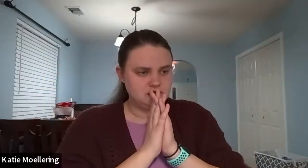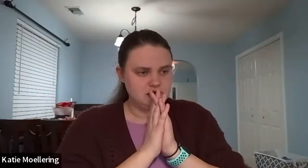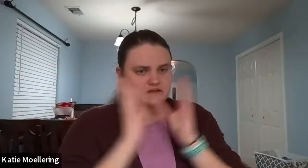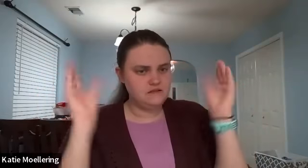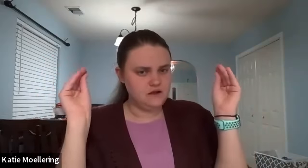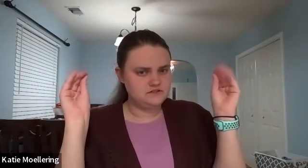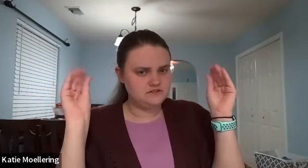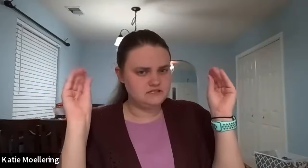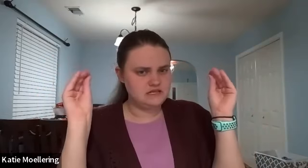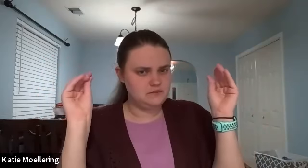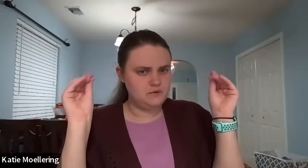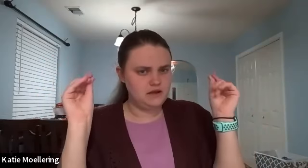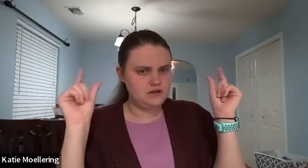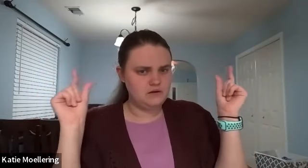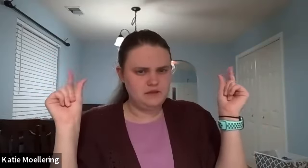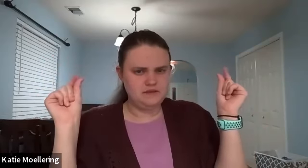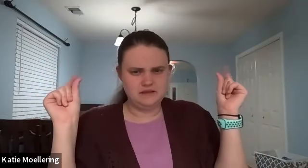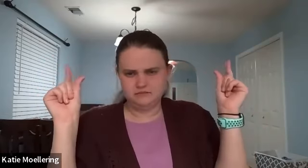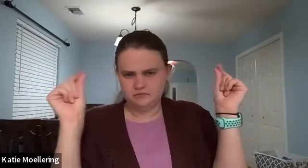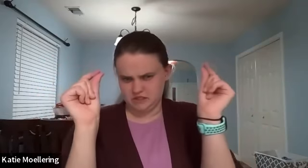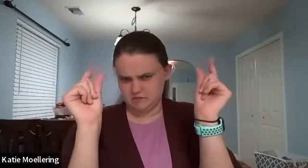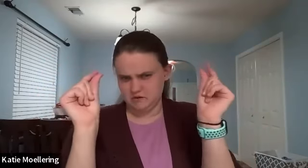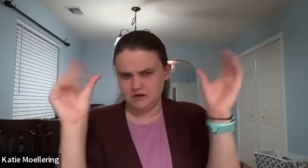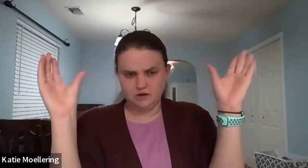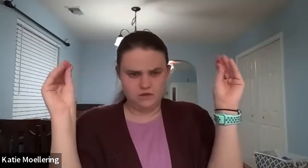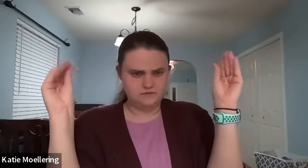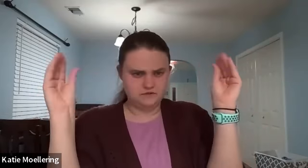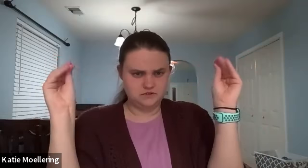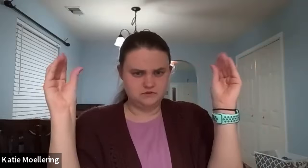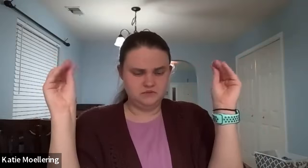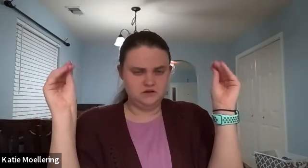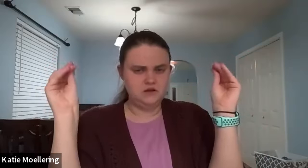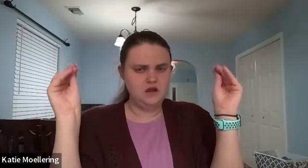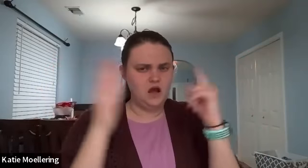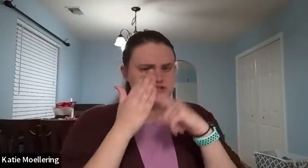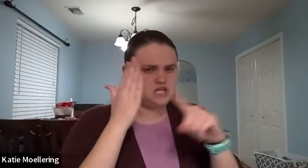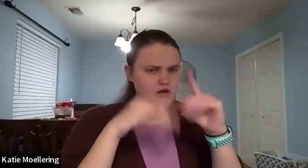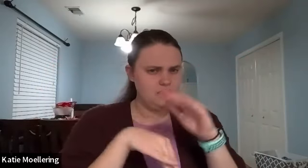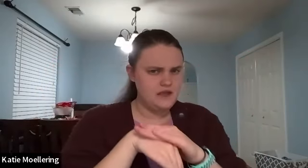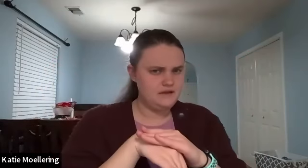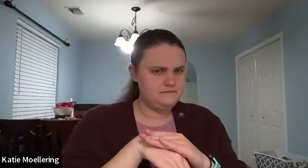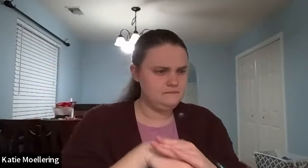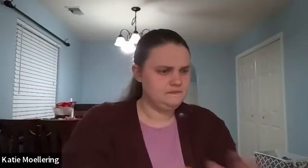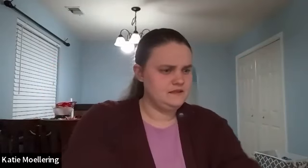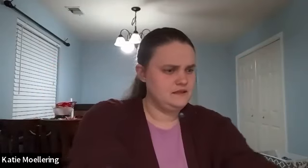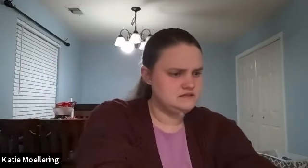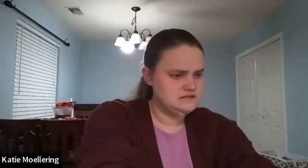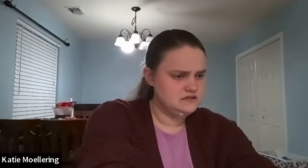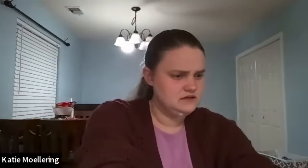Lobster, I think lobster's the same way. Crab may be like with the smaller one and lobster's with bigger. I'll check on that and see,